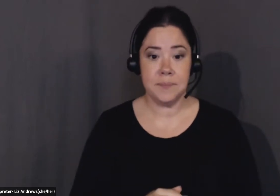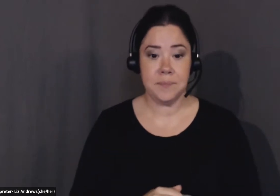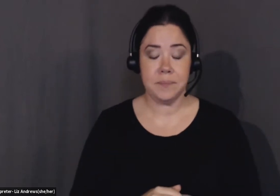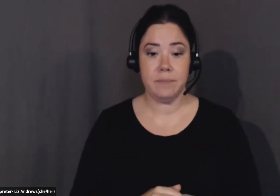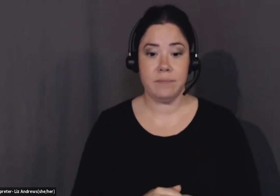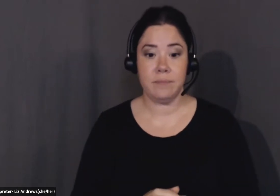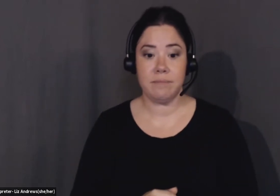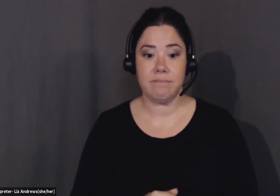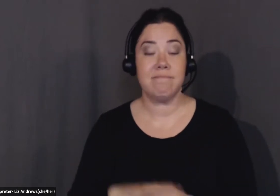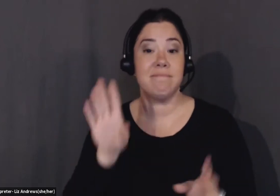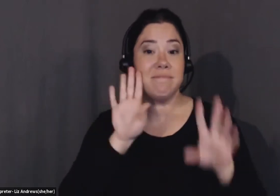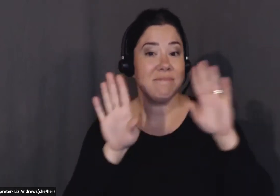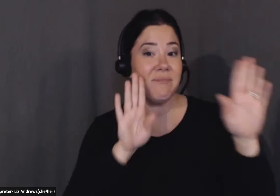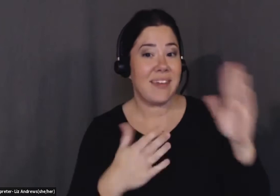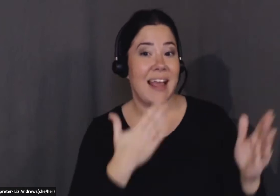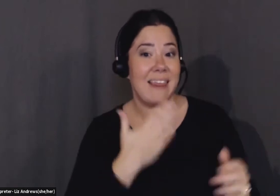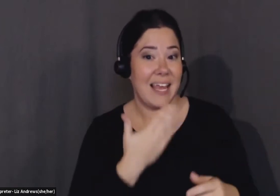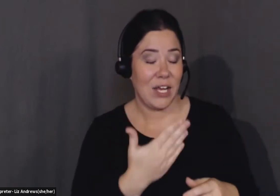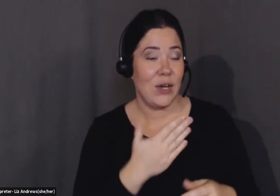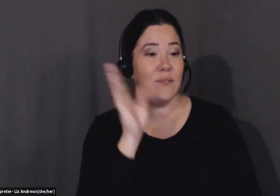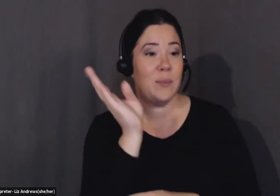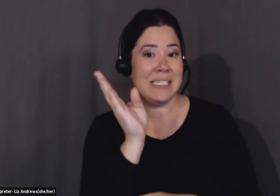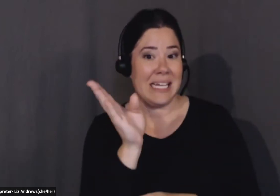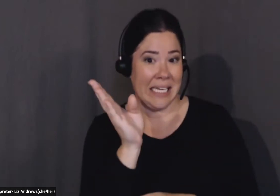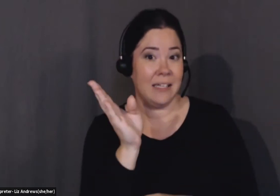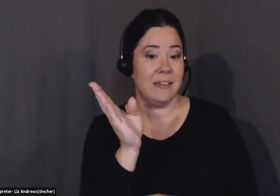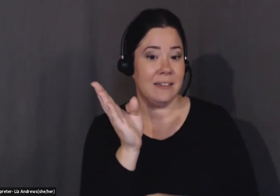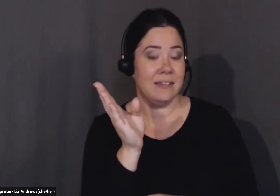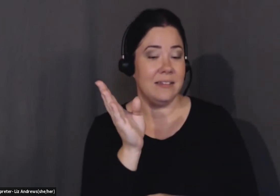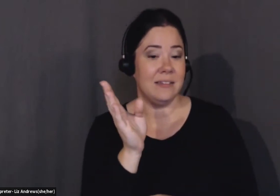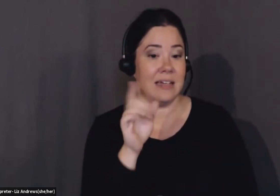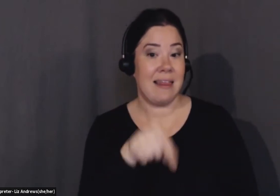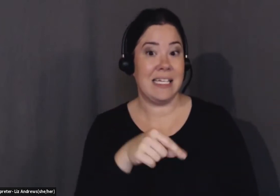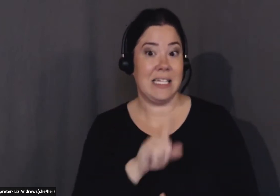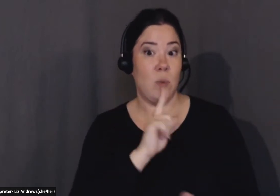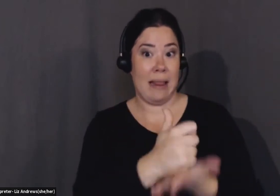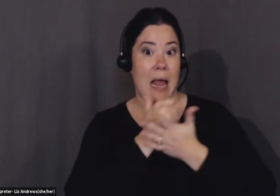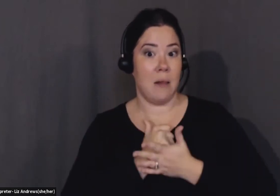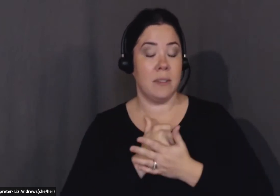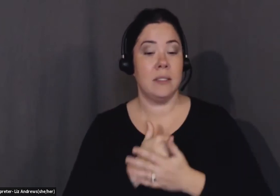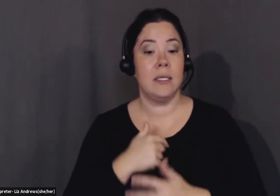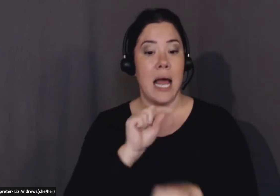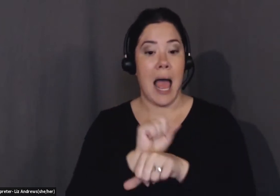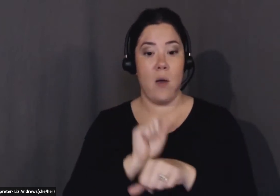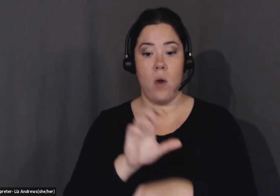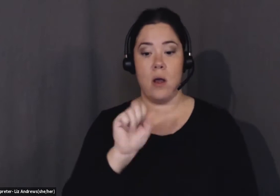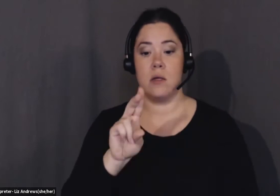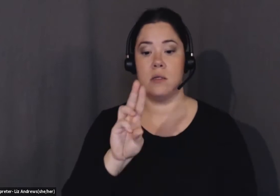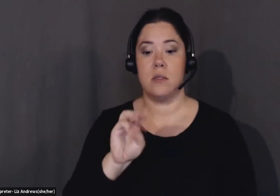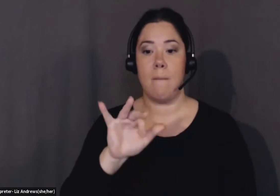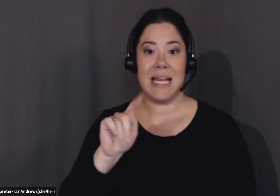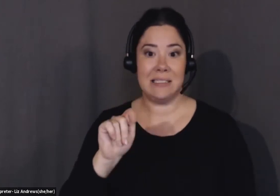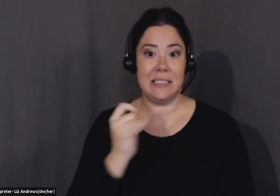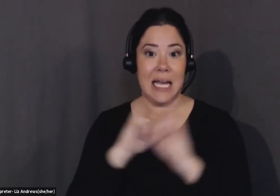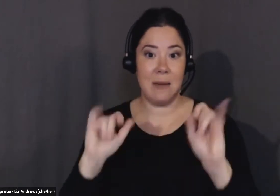Hey, thank you for presenting. This has meant a lot of help. I work at Summit Independent Living Center in